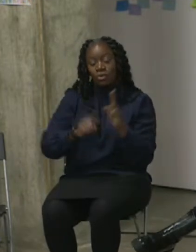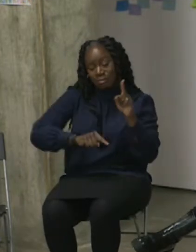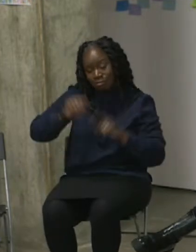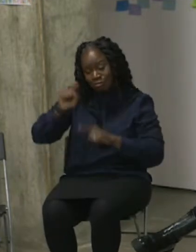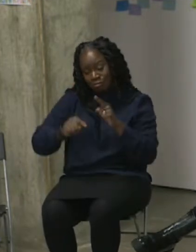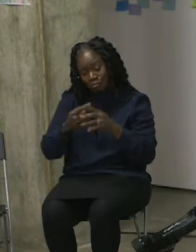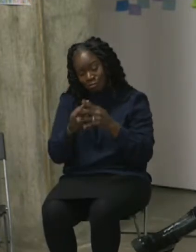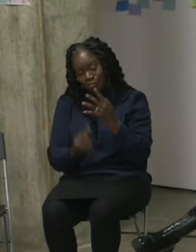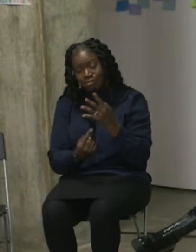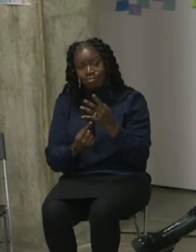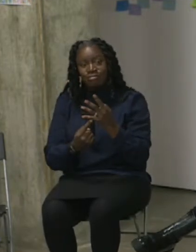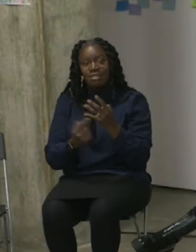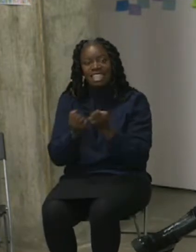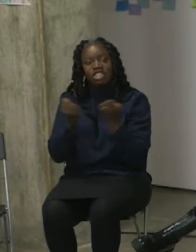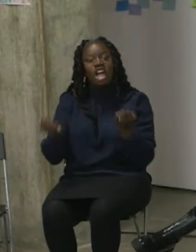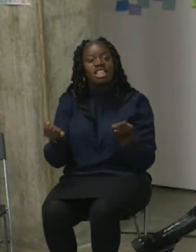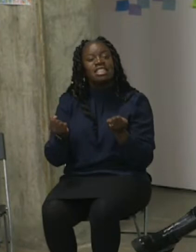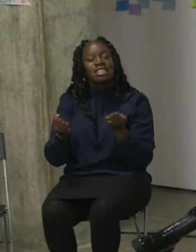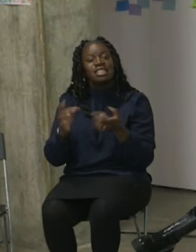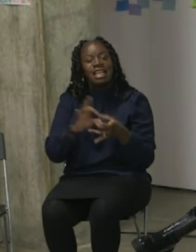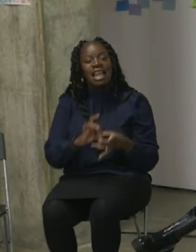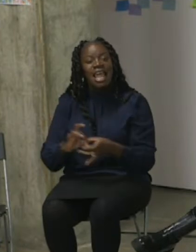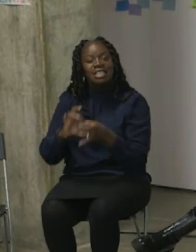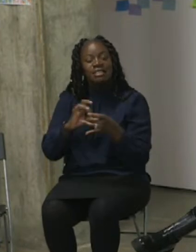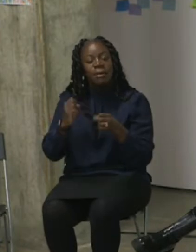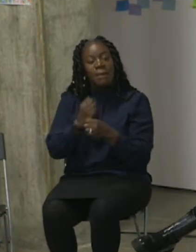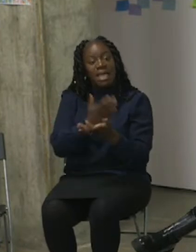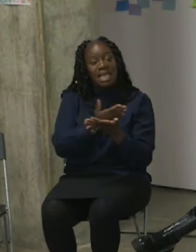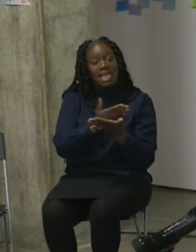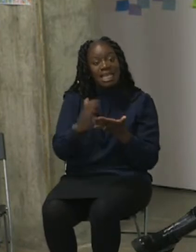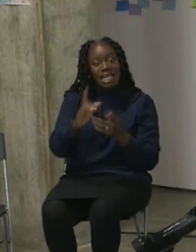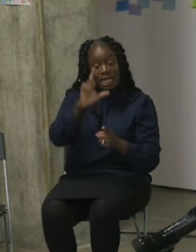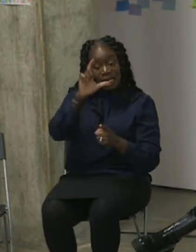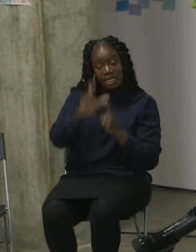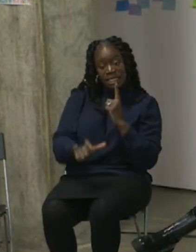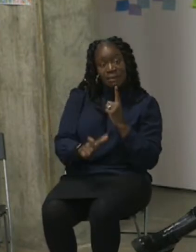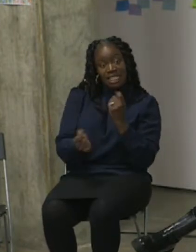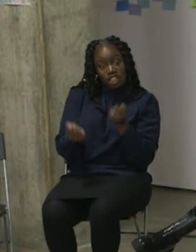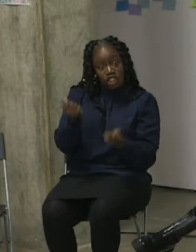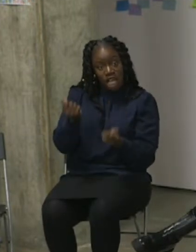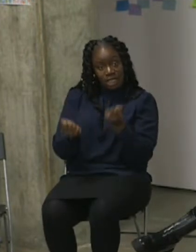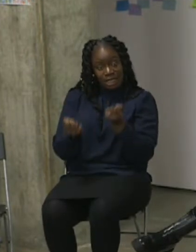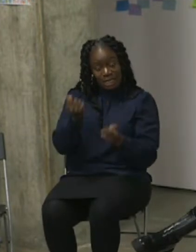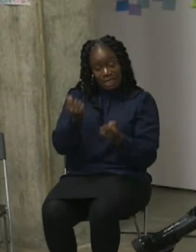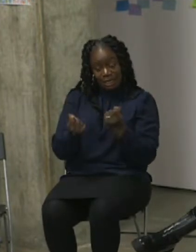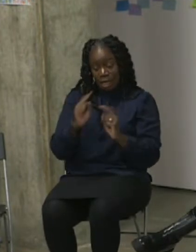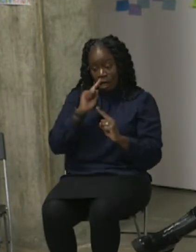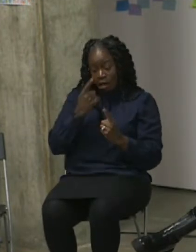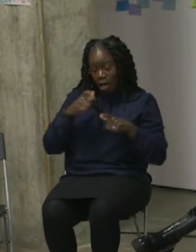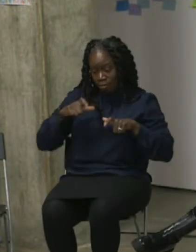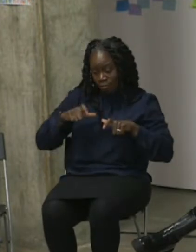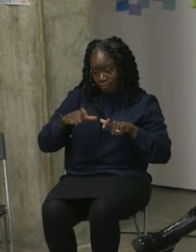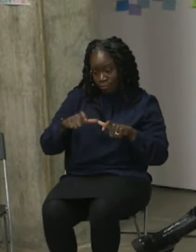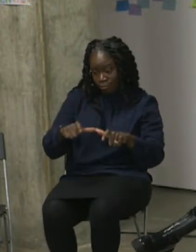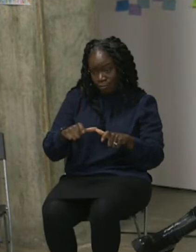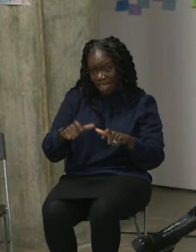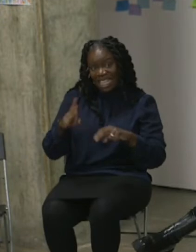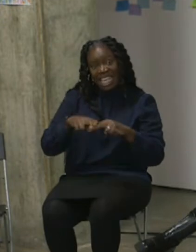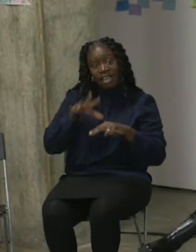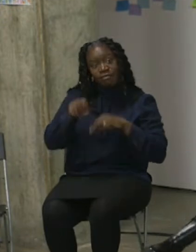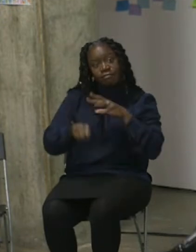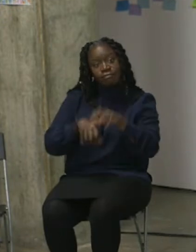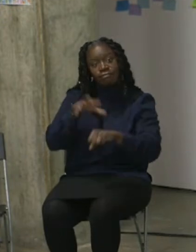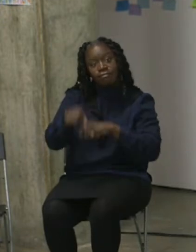Disability Justice Collective, who make it really clear that disability justice cannot exist under